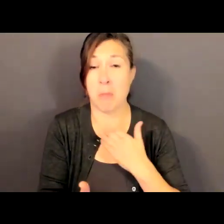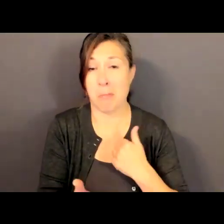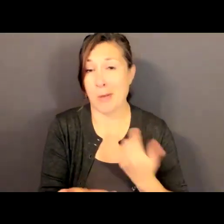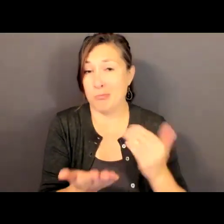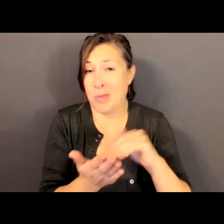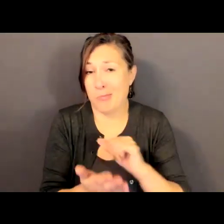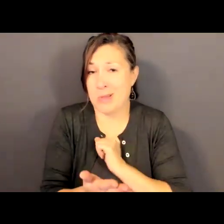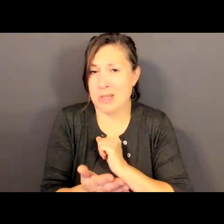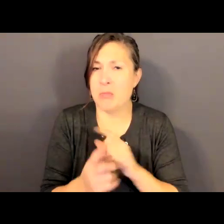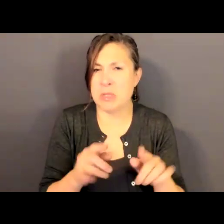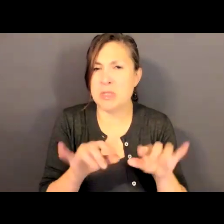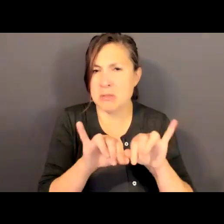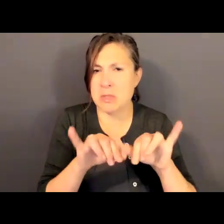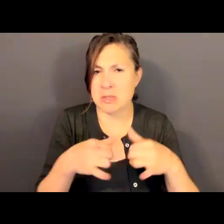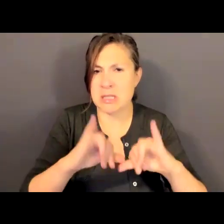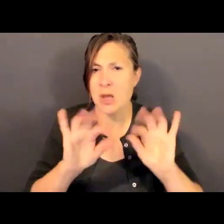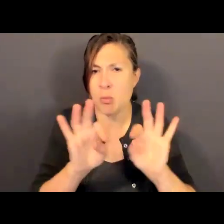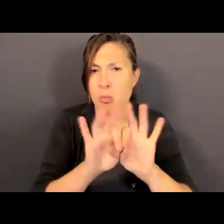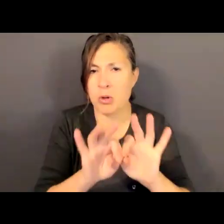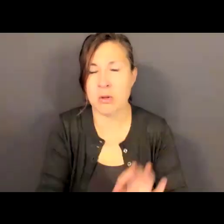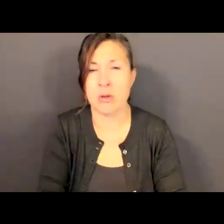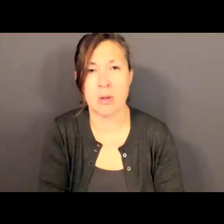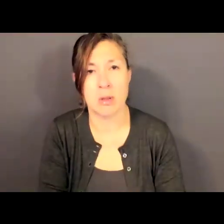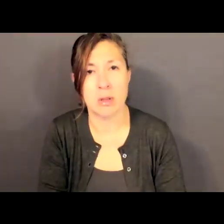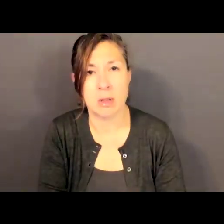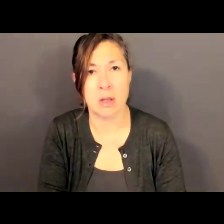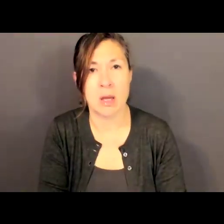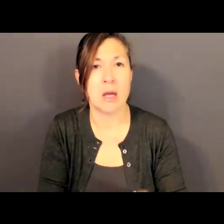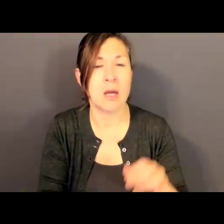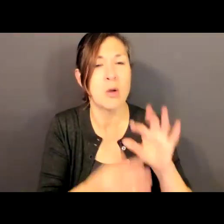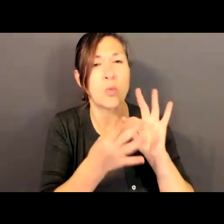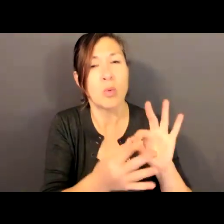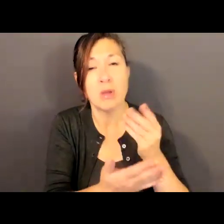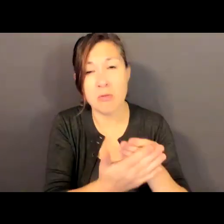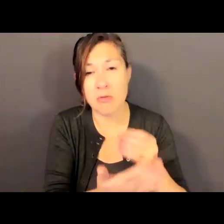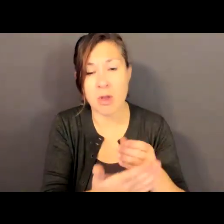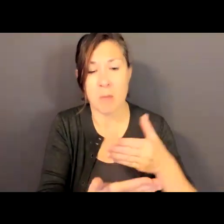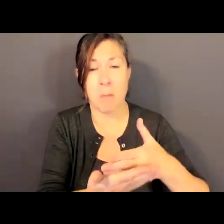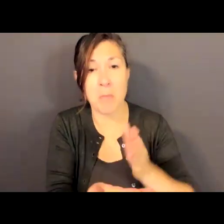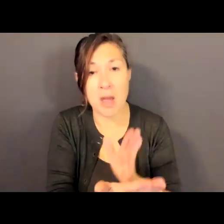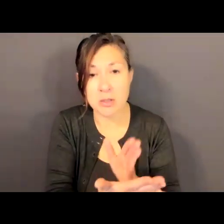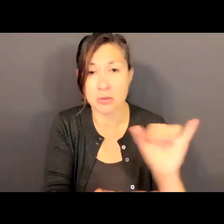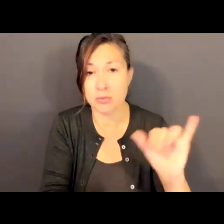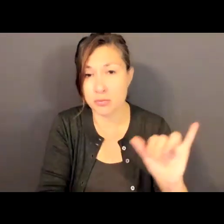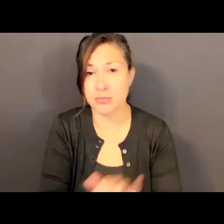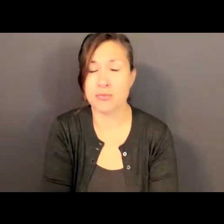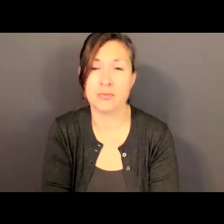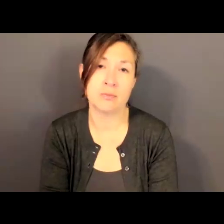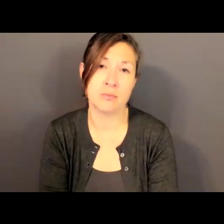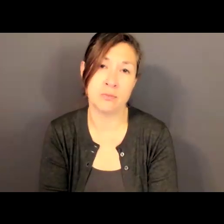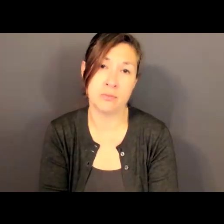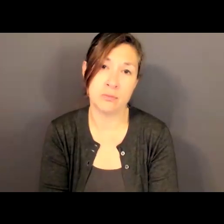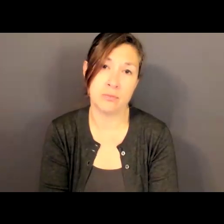relación al dinero. It has to do with finances, with the money, the budget itself. Porque no todos